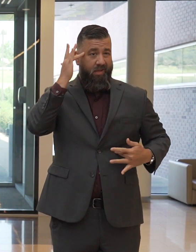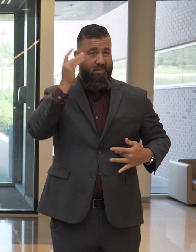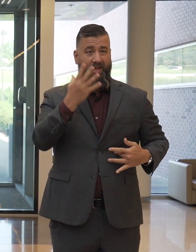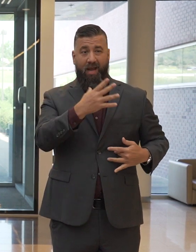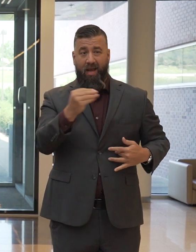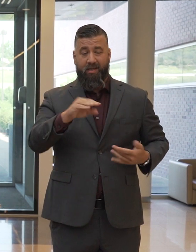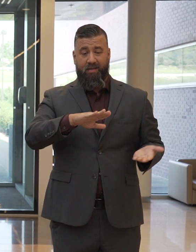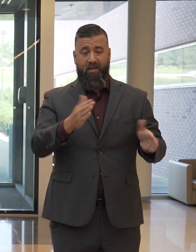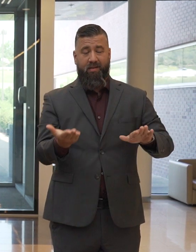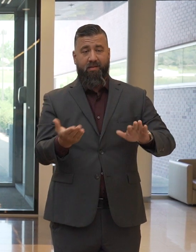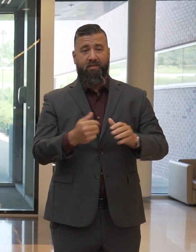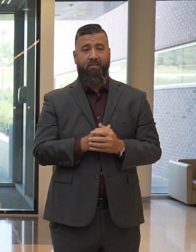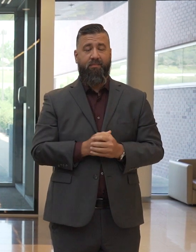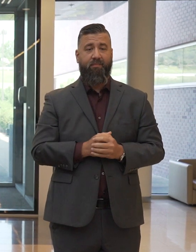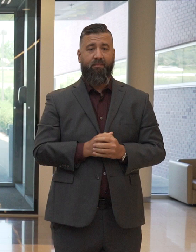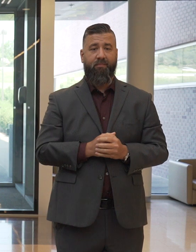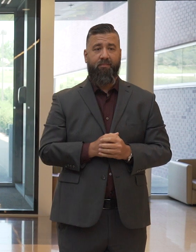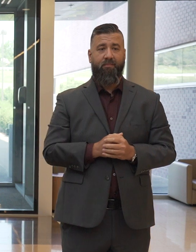this virus.